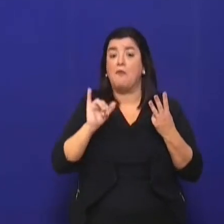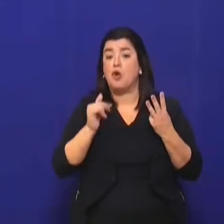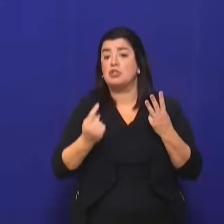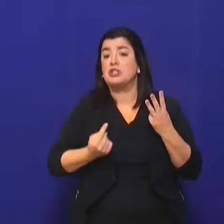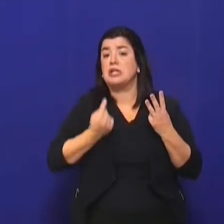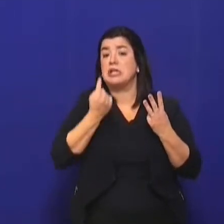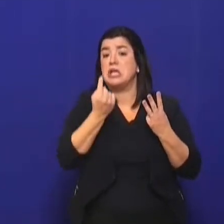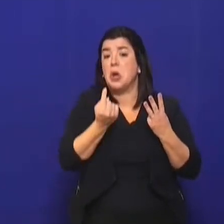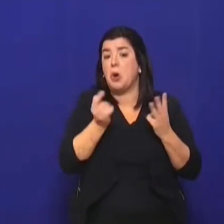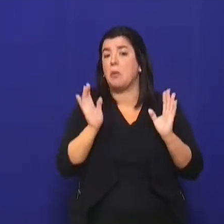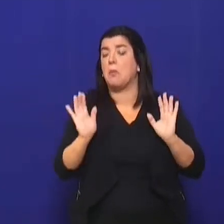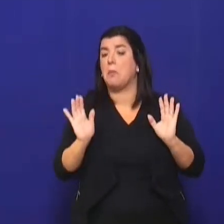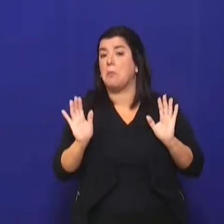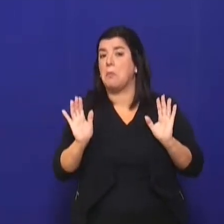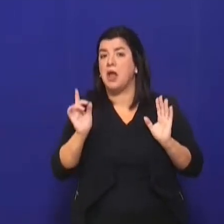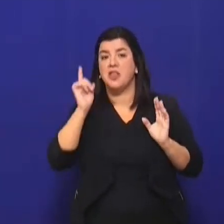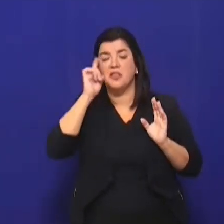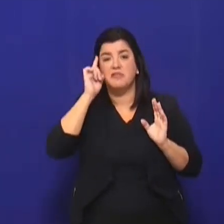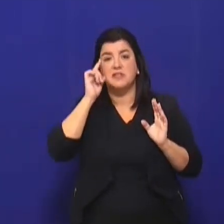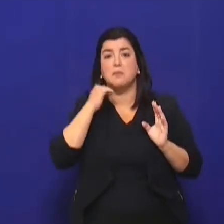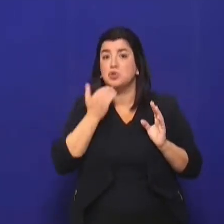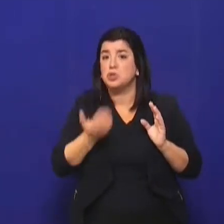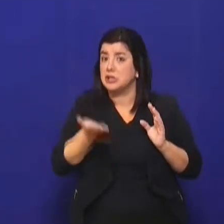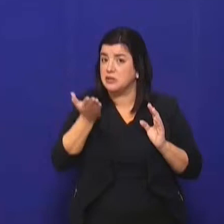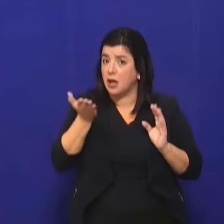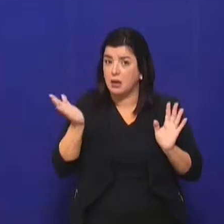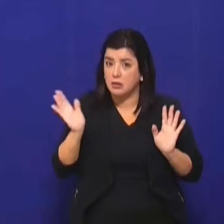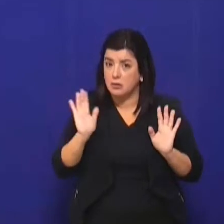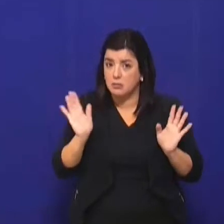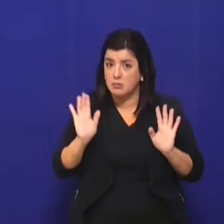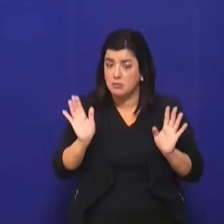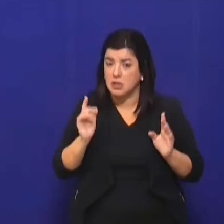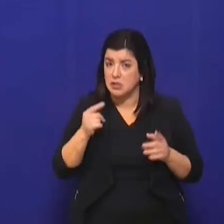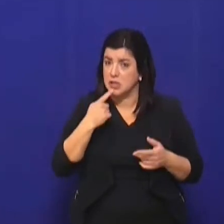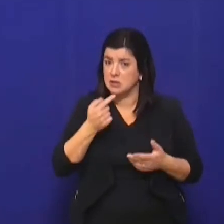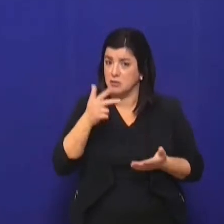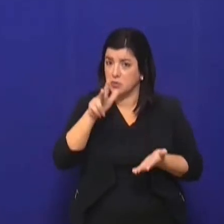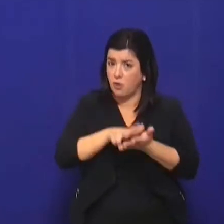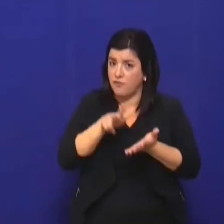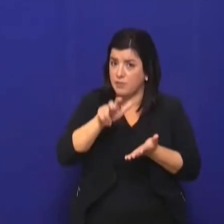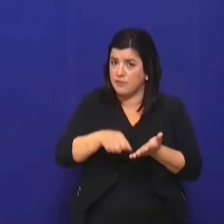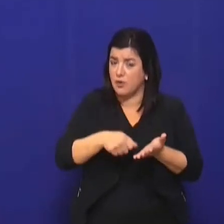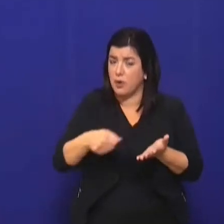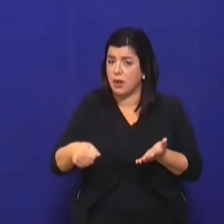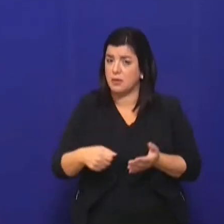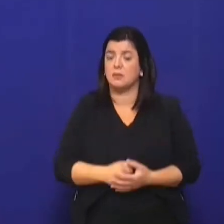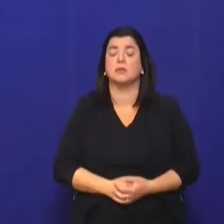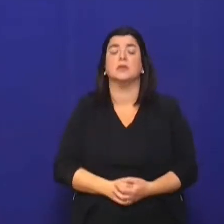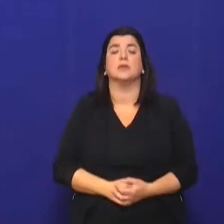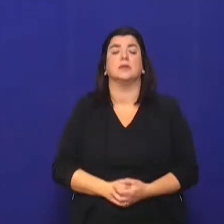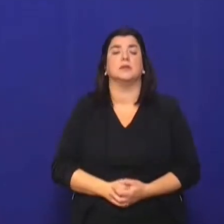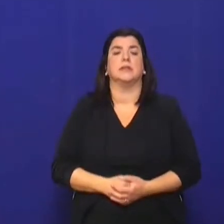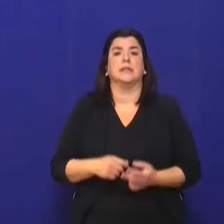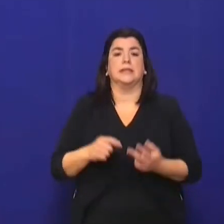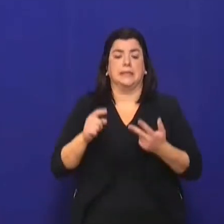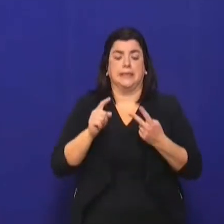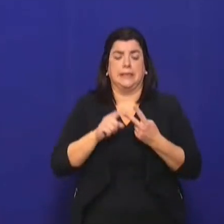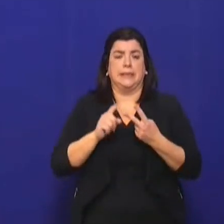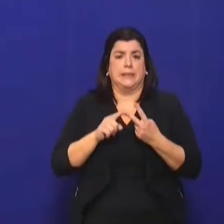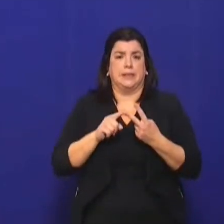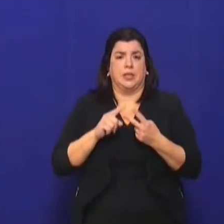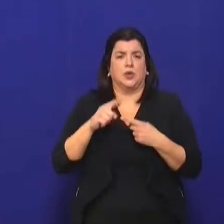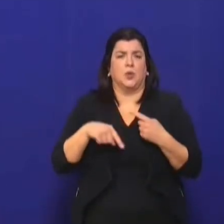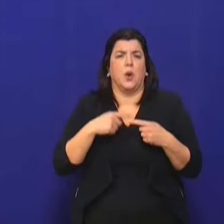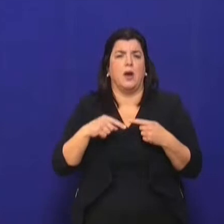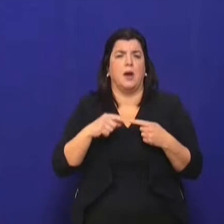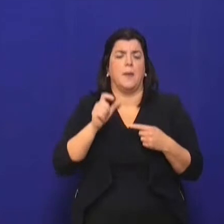tal-ġimatilu b'3, ġifieri għadhom ma nstabux aktar sewwa tikkonferma dan. It-tieni mistoqsija dwar il-persuni li qed